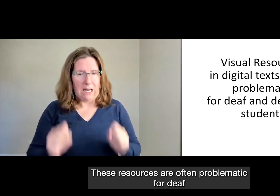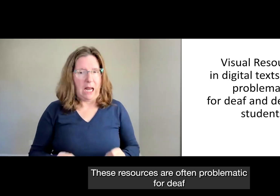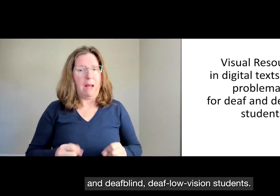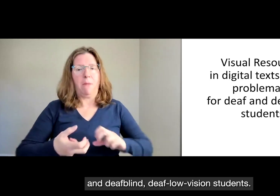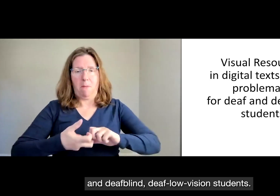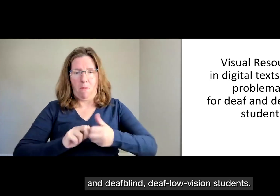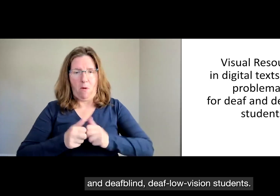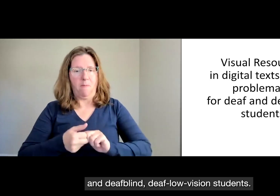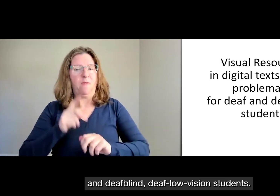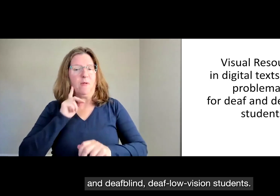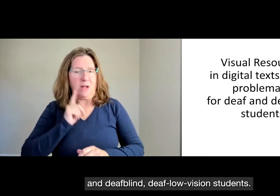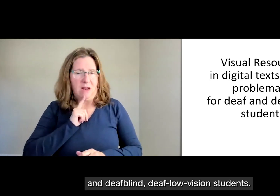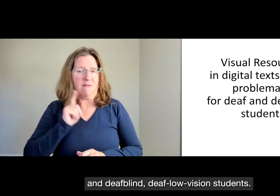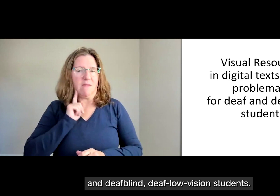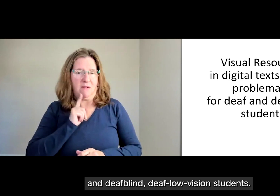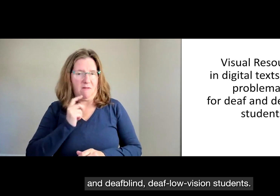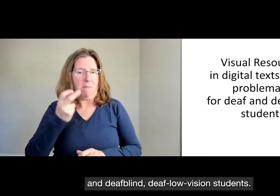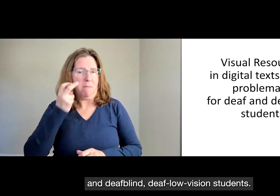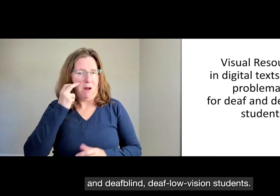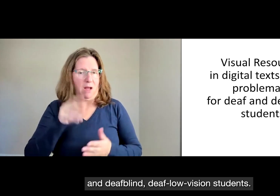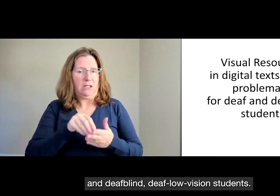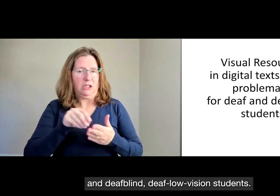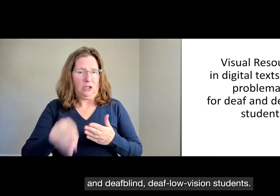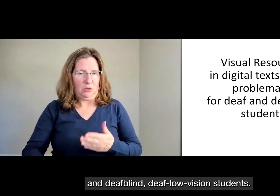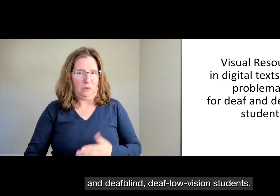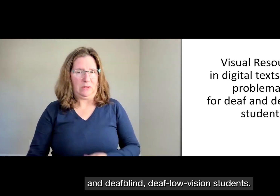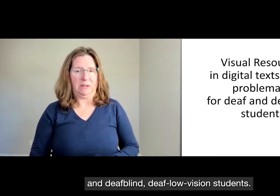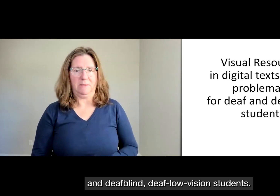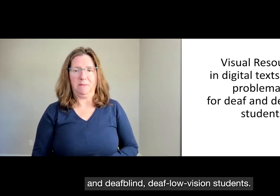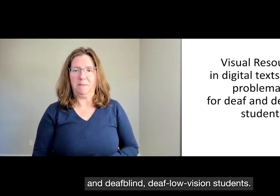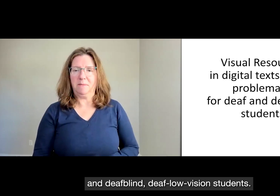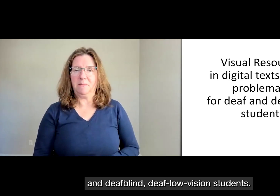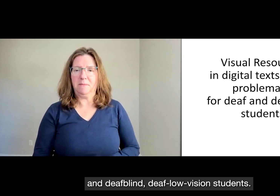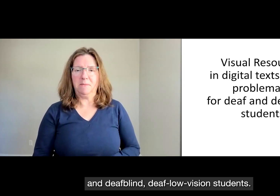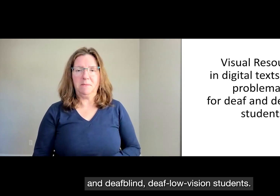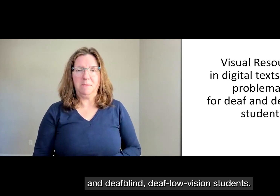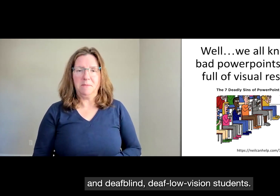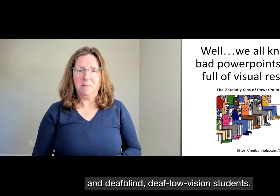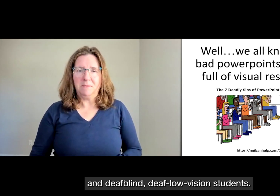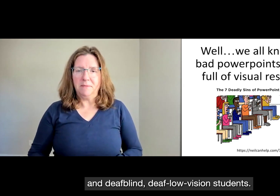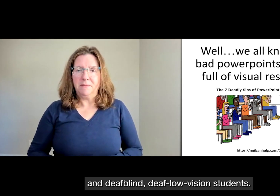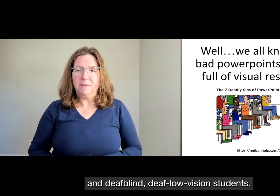for deaf and deafblind, deaf-low vision students.